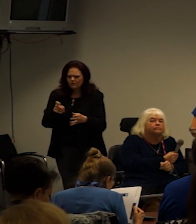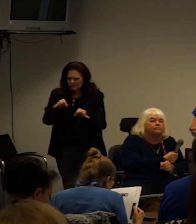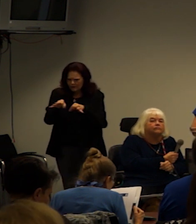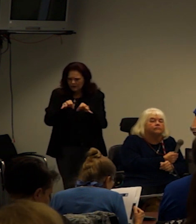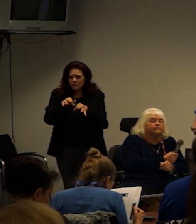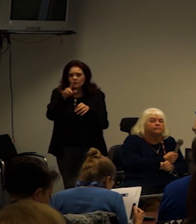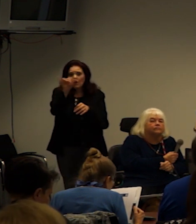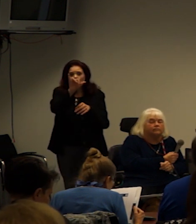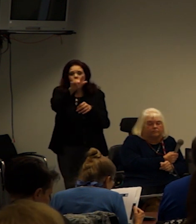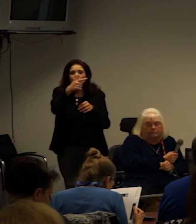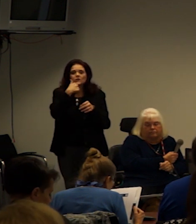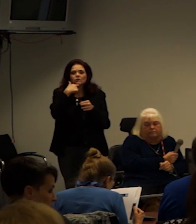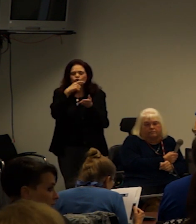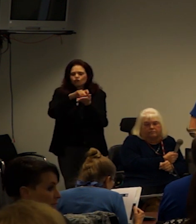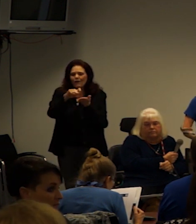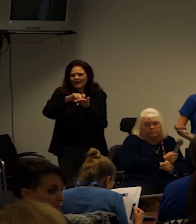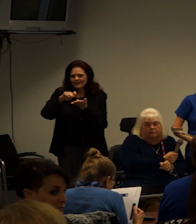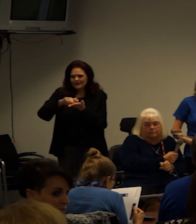Write it down.